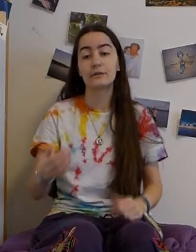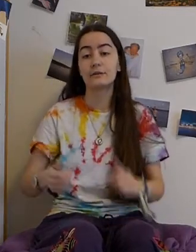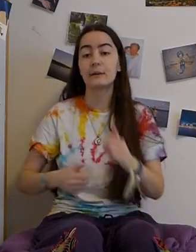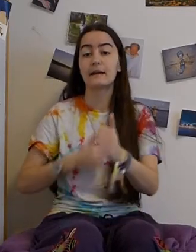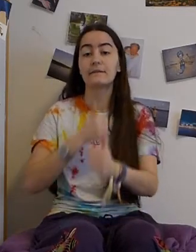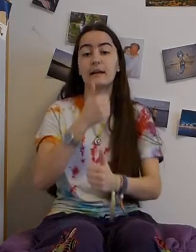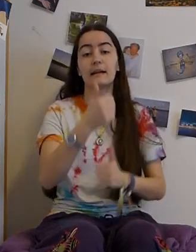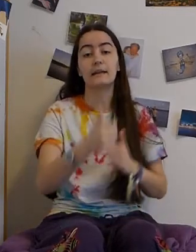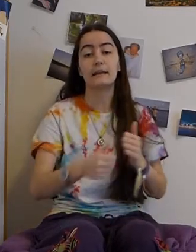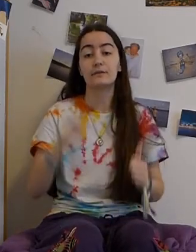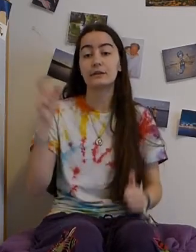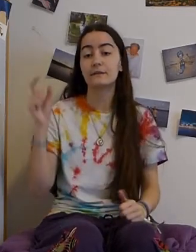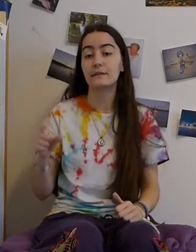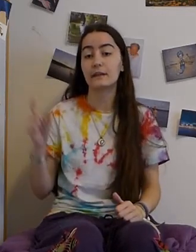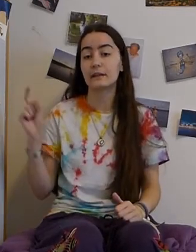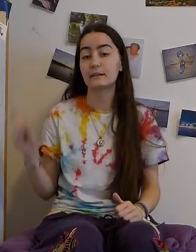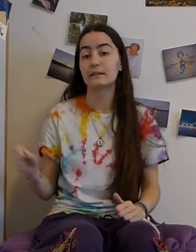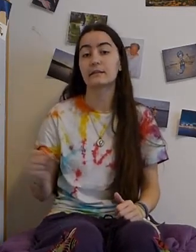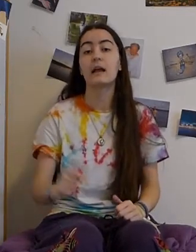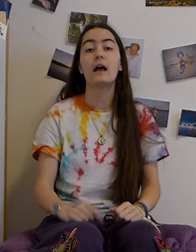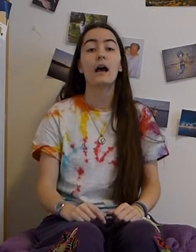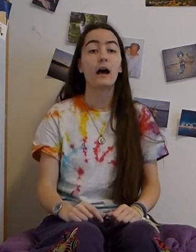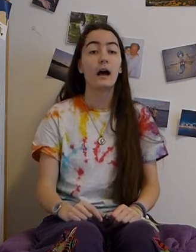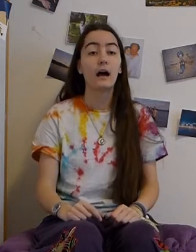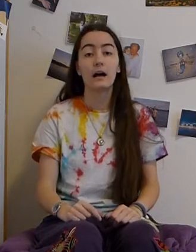you're my favorite things.